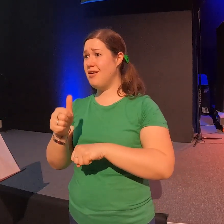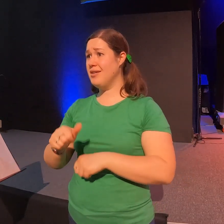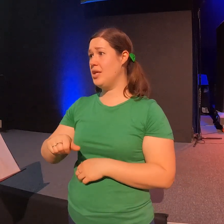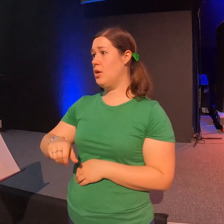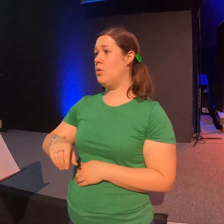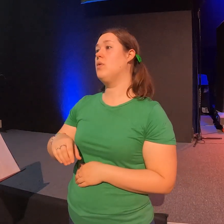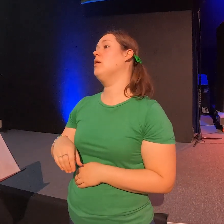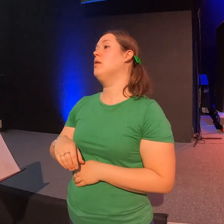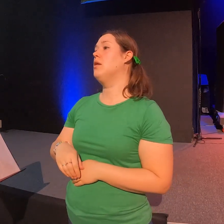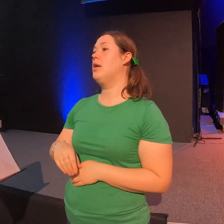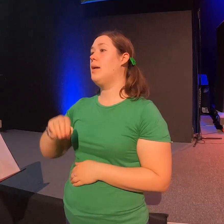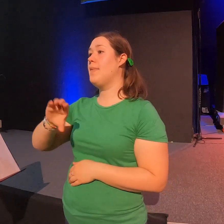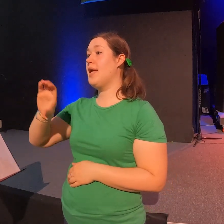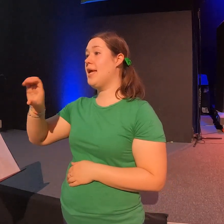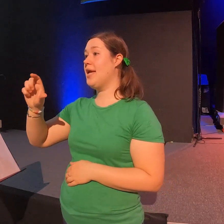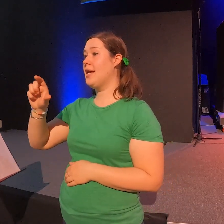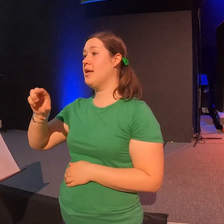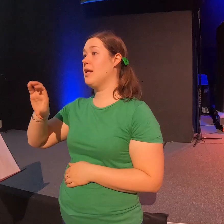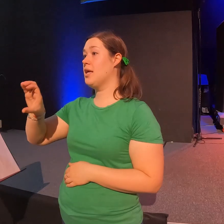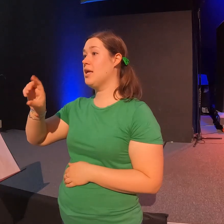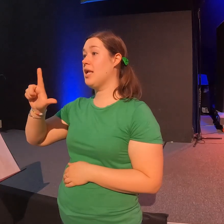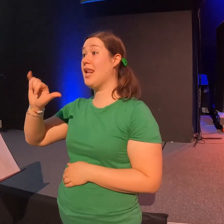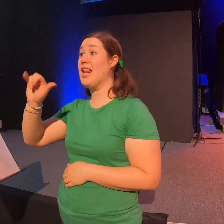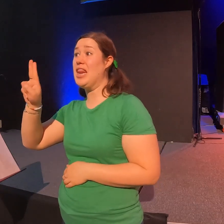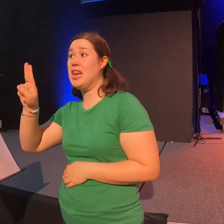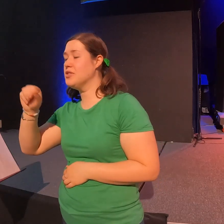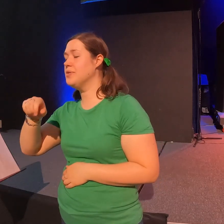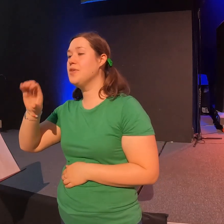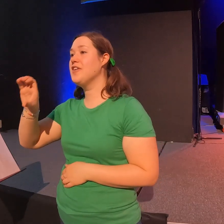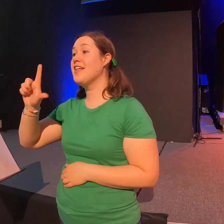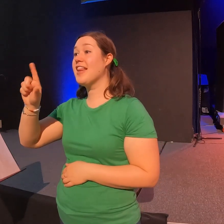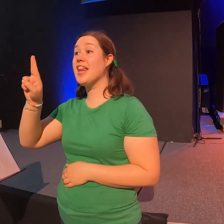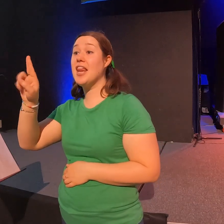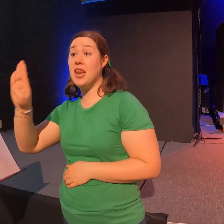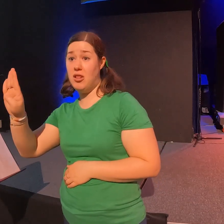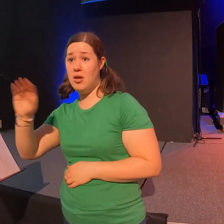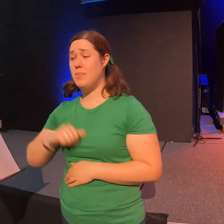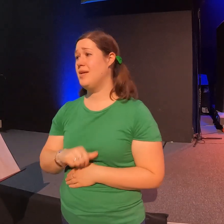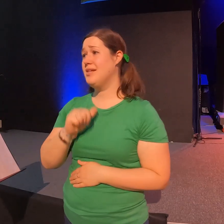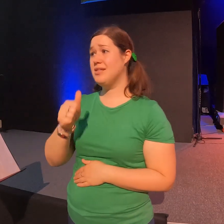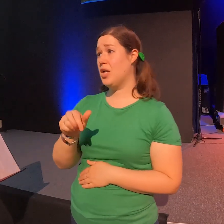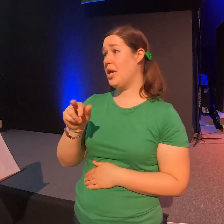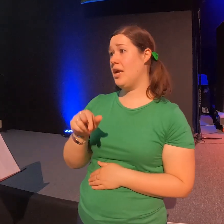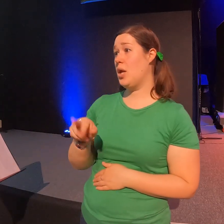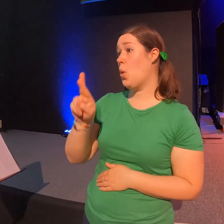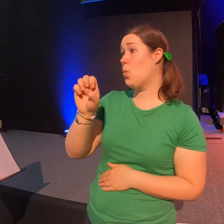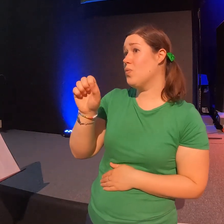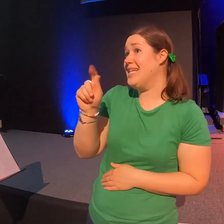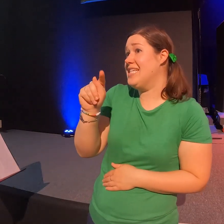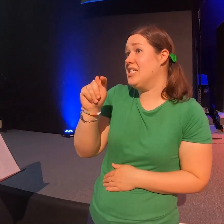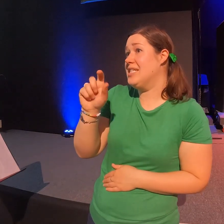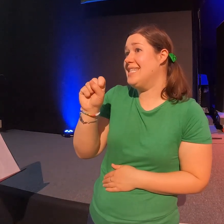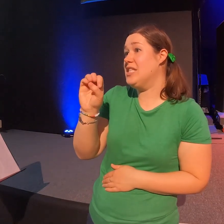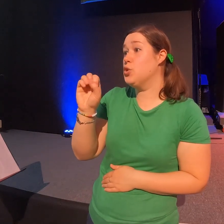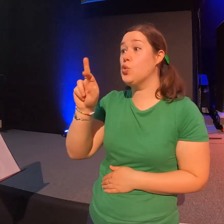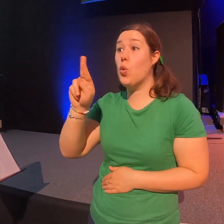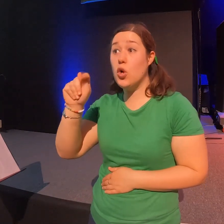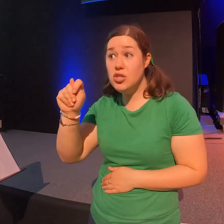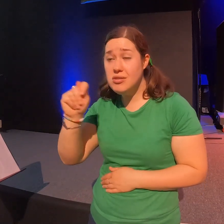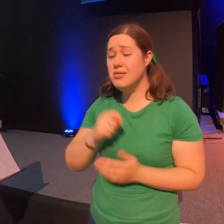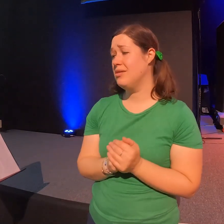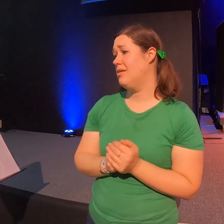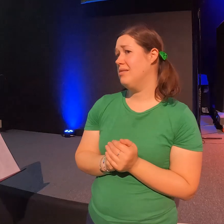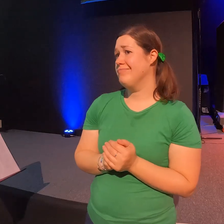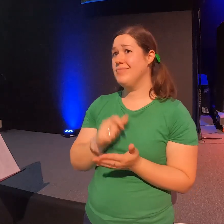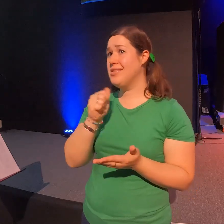cruise line, as wonderful as that is. We are the body of Jesus Christ, charged with transforming lives with the gospel